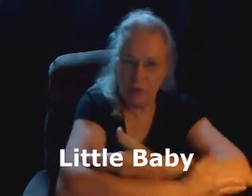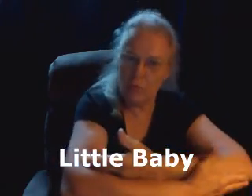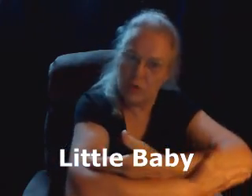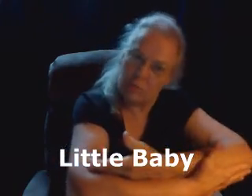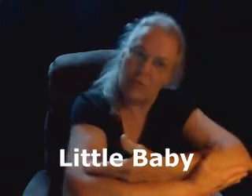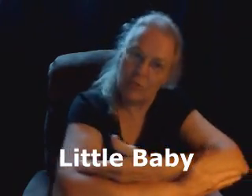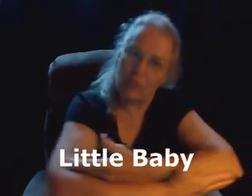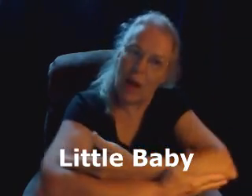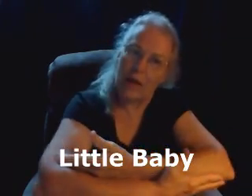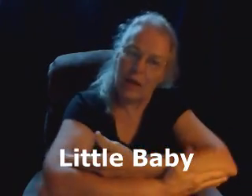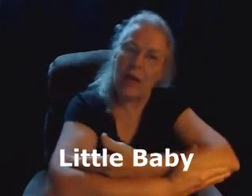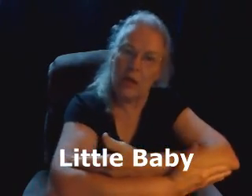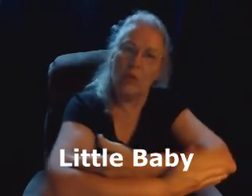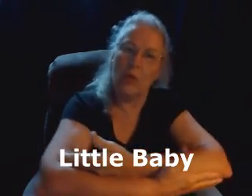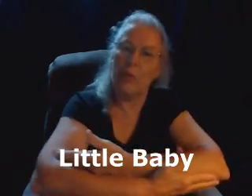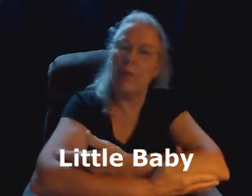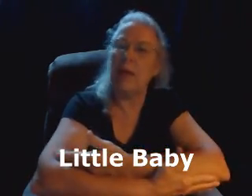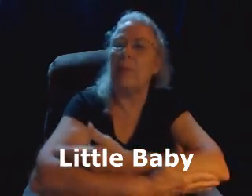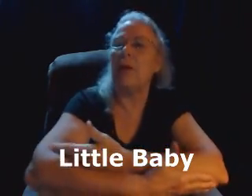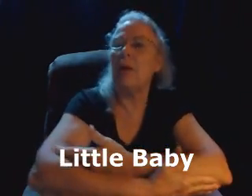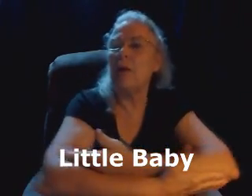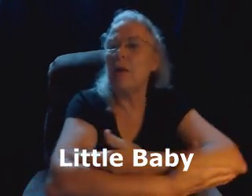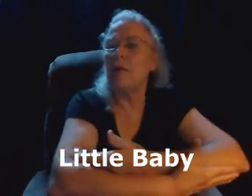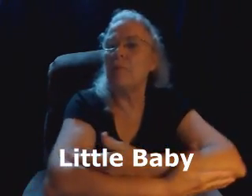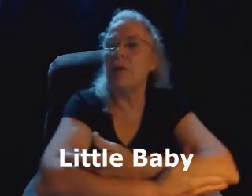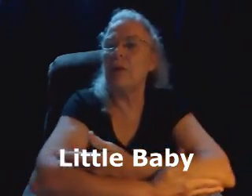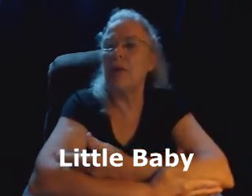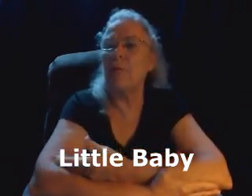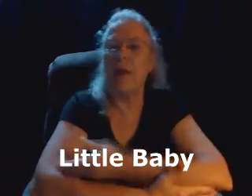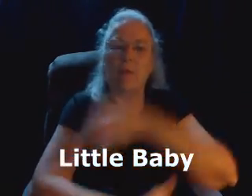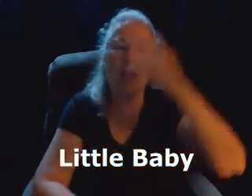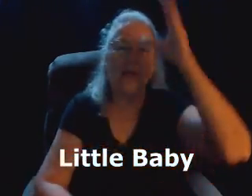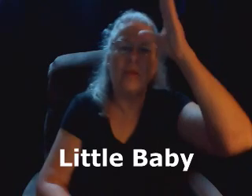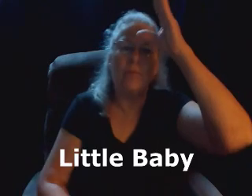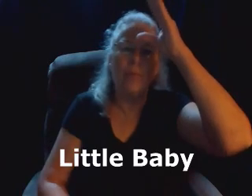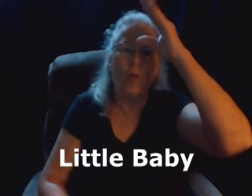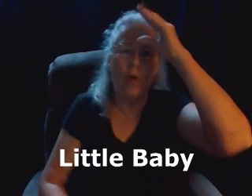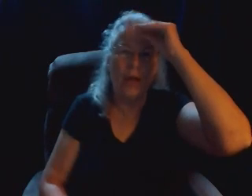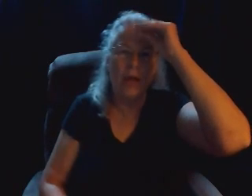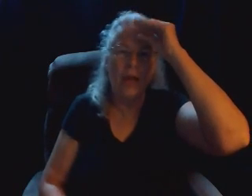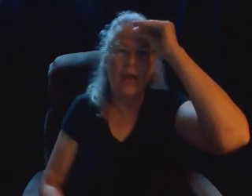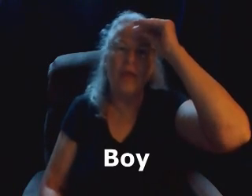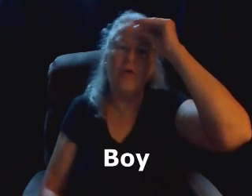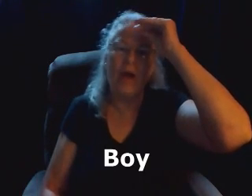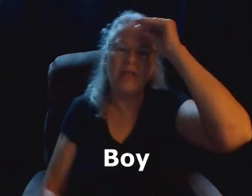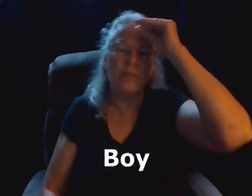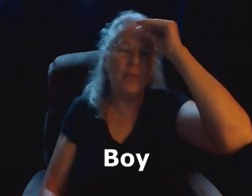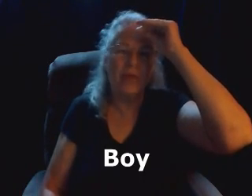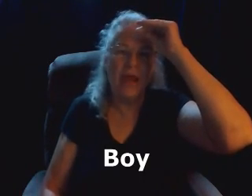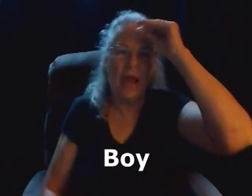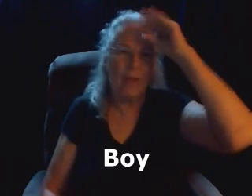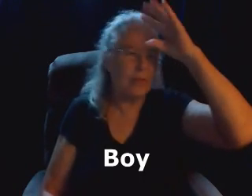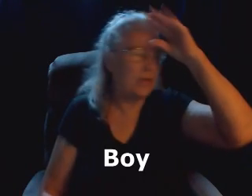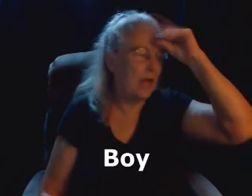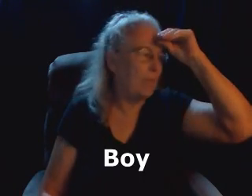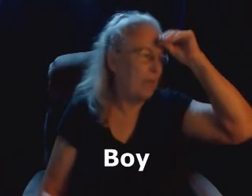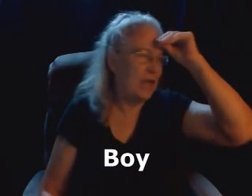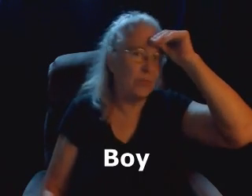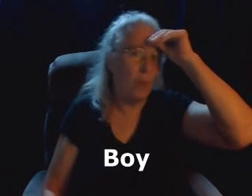and you just rock it like you would a baby. Little baby, and then boy, grasp the cap. It's like a baseball